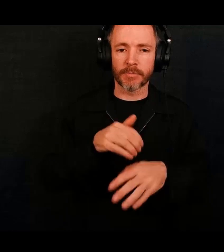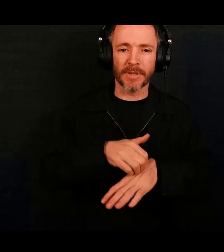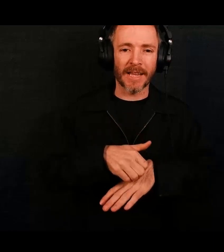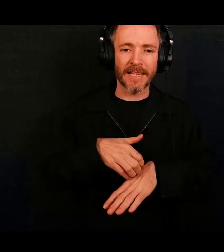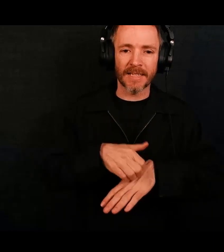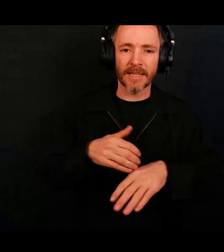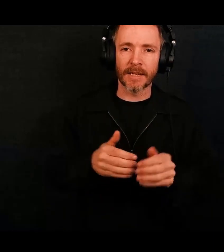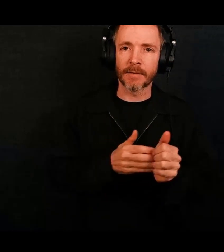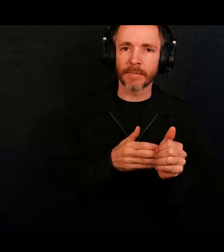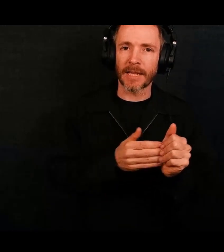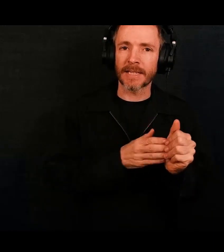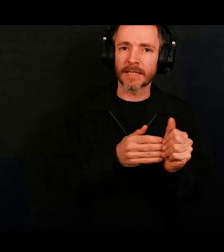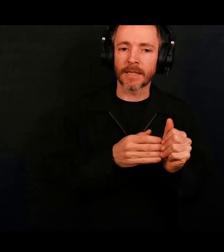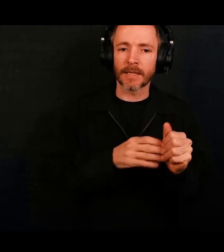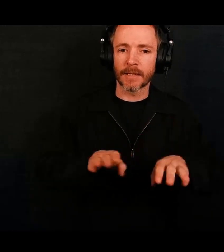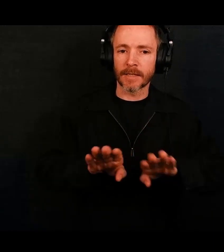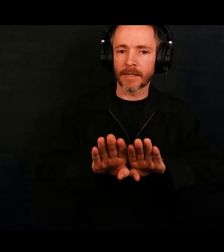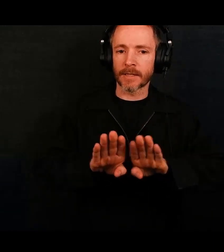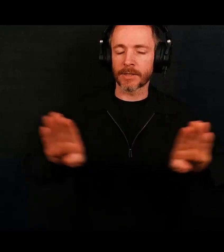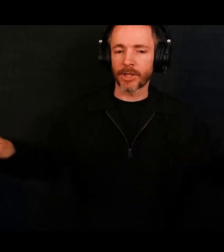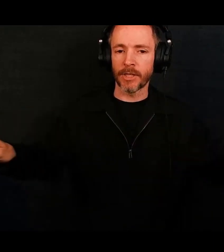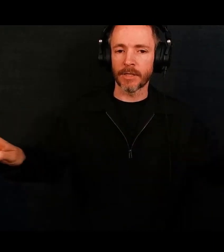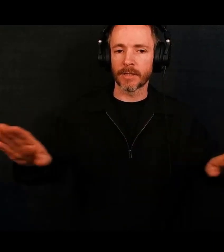uh, plastic